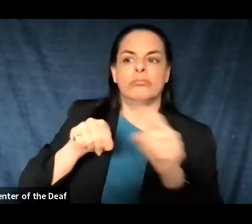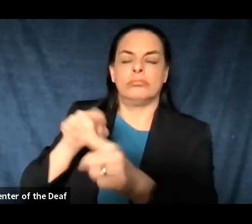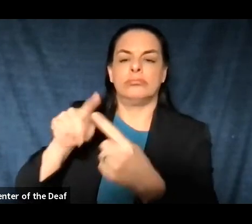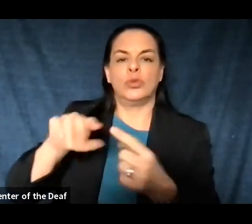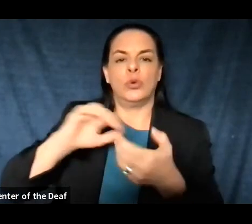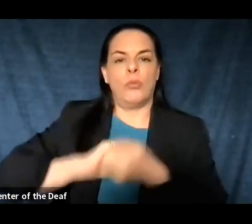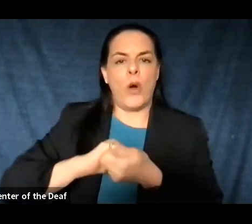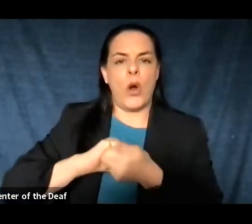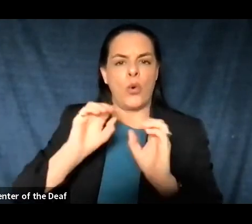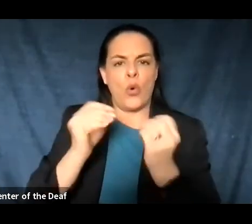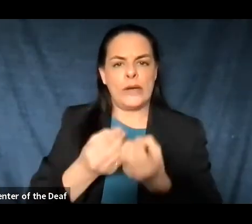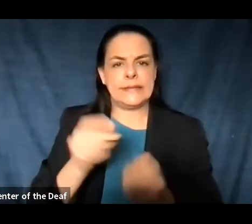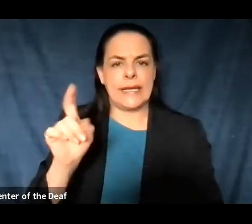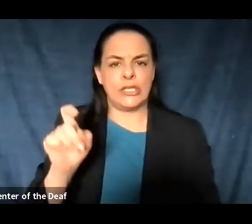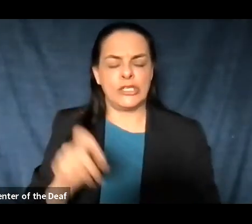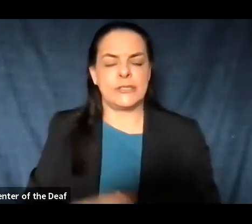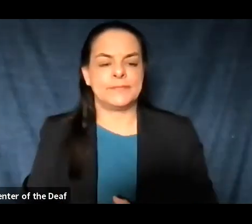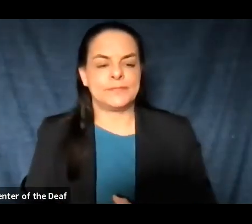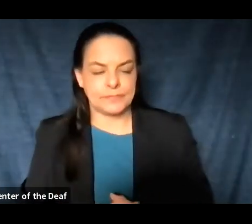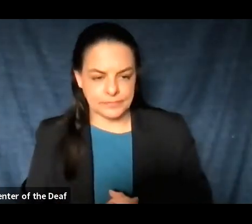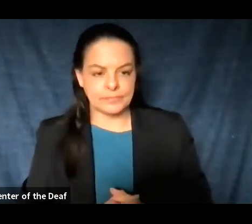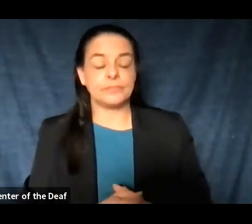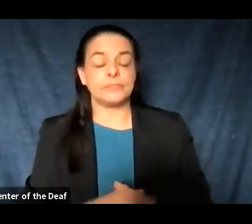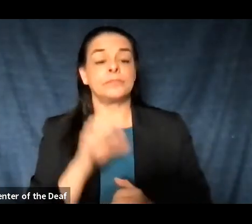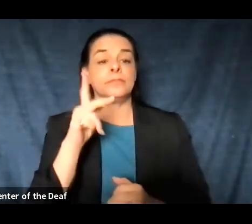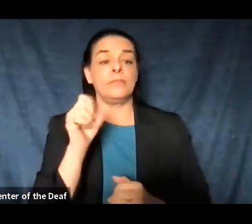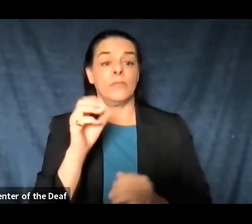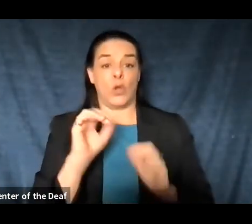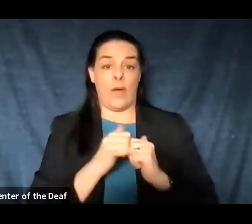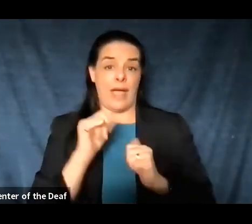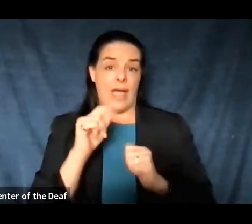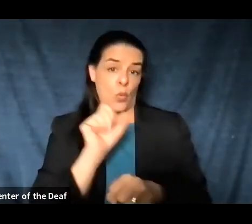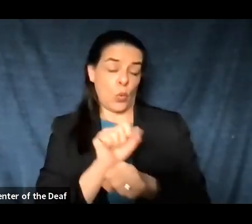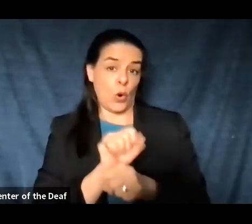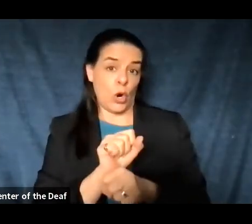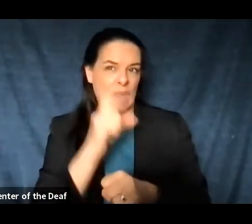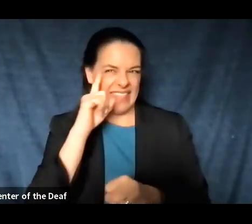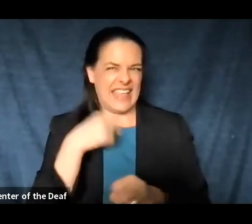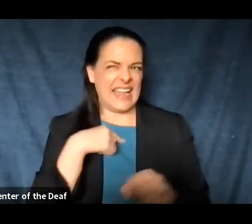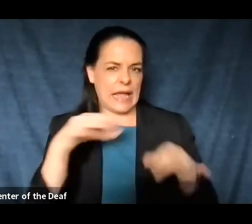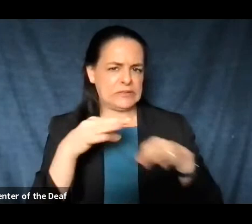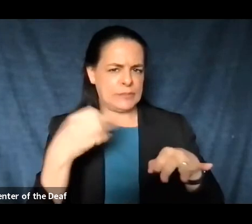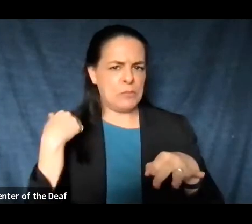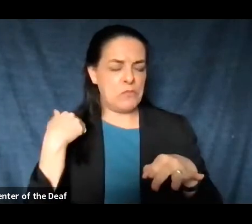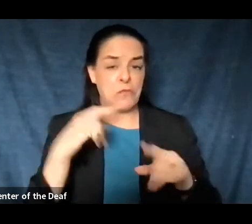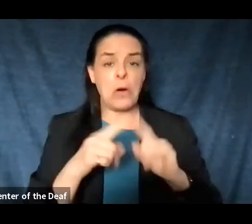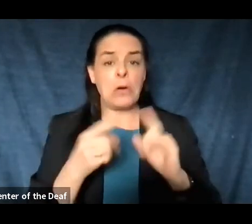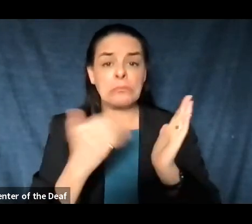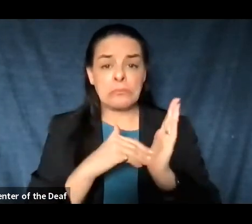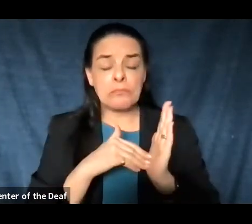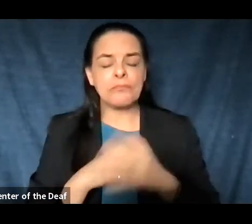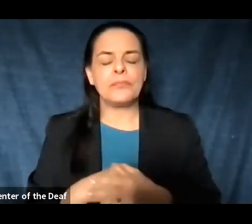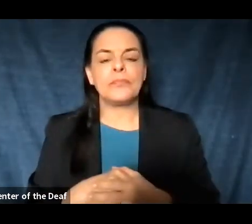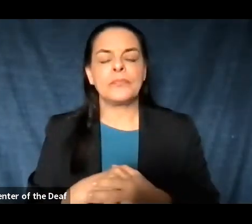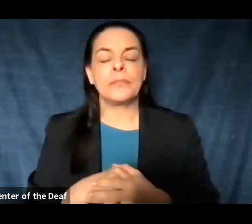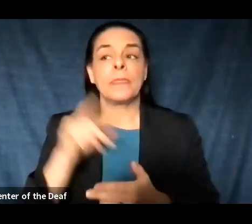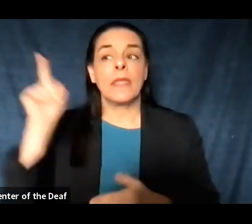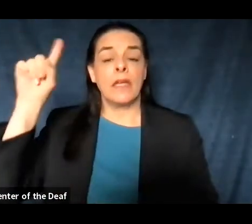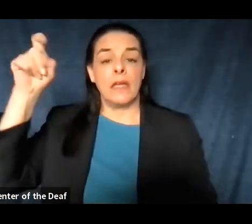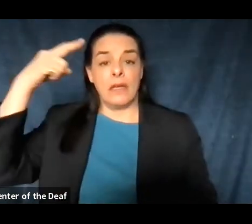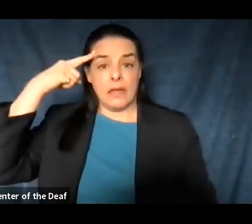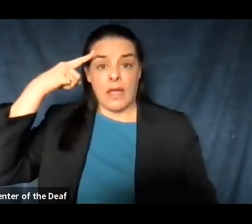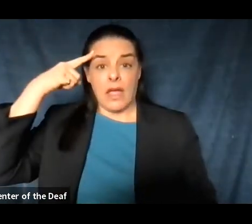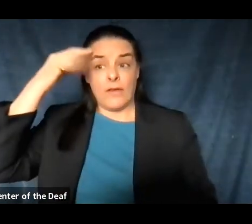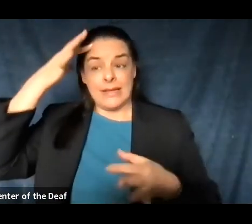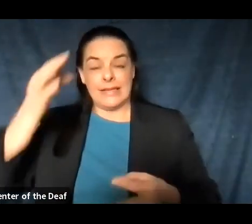organizations? So here's kind of how it works. I think I've run through this before, but the federal government decides how much